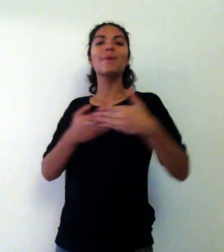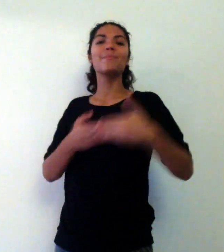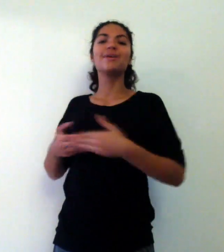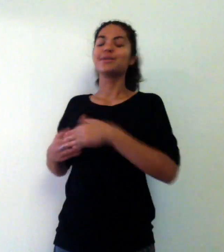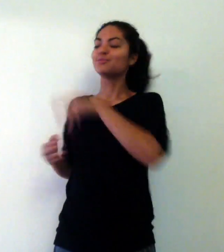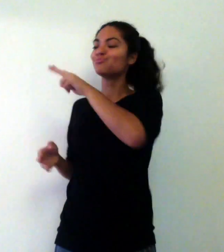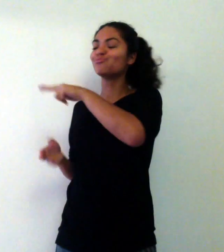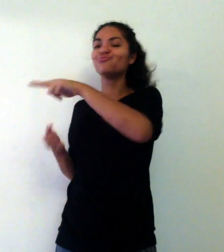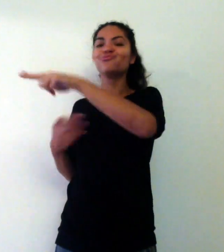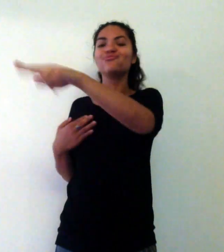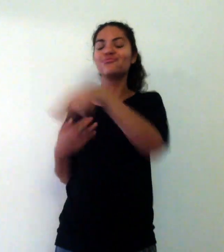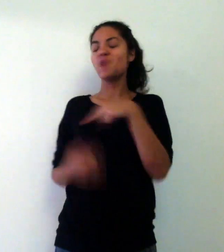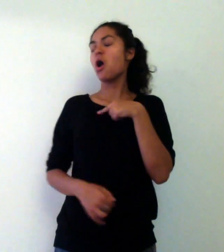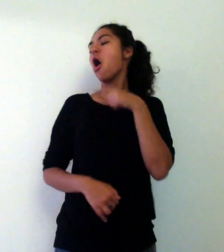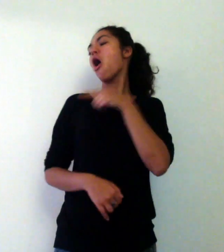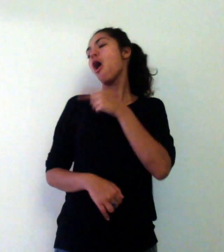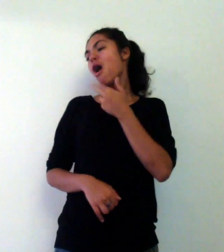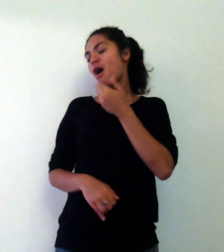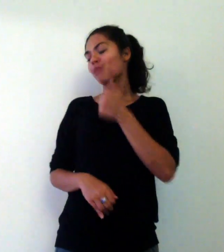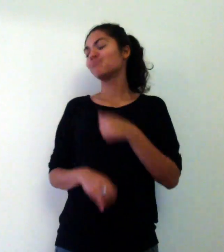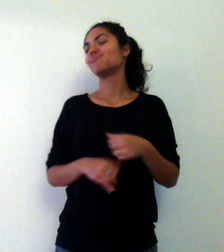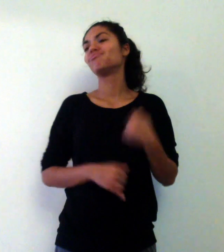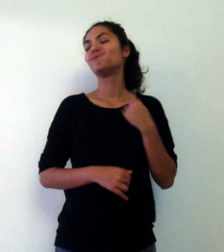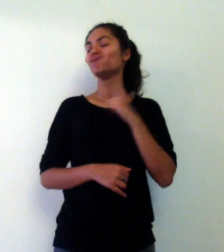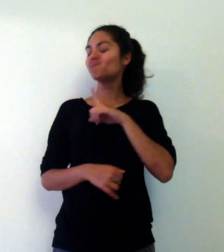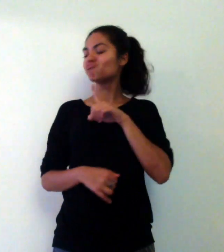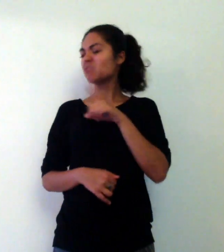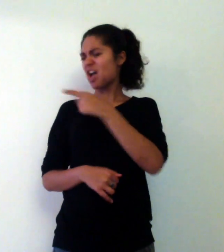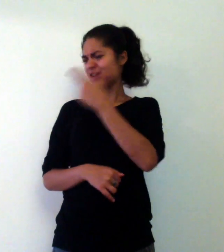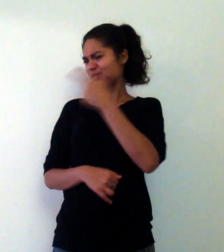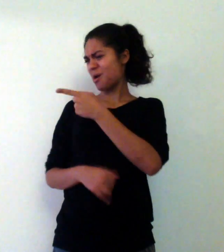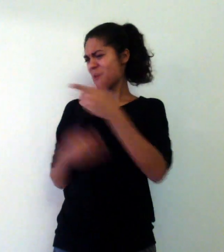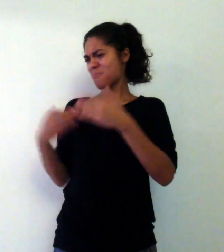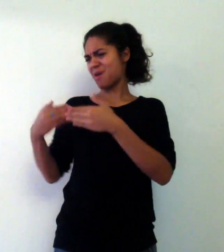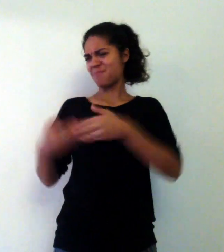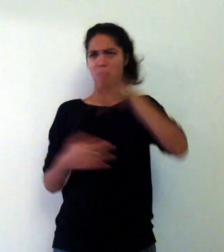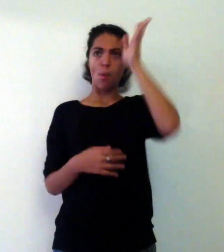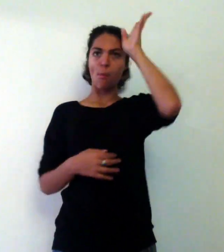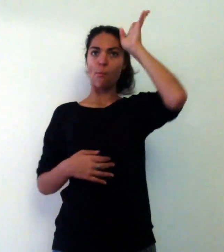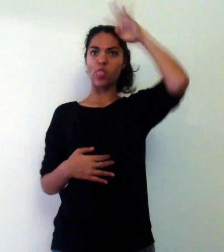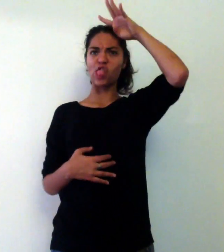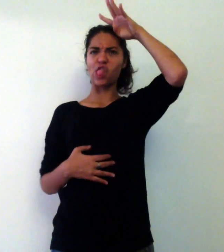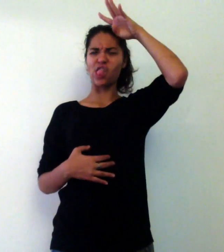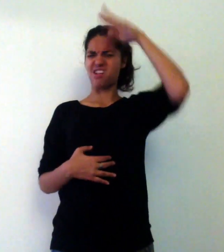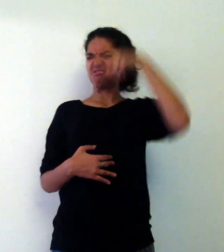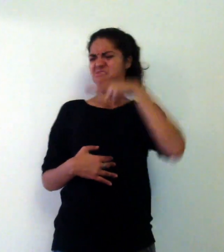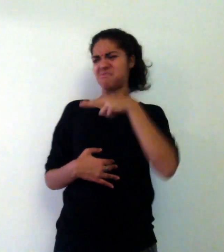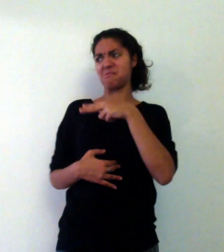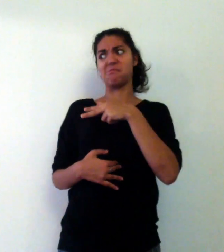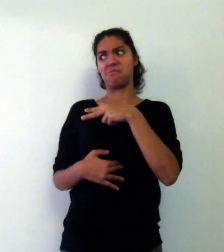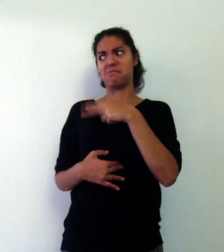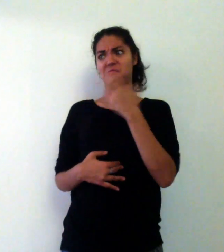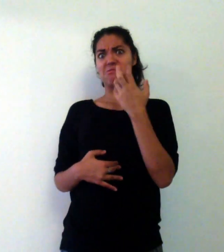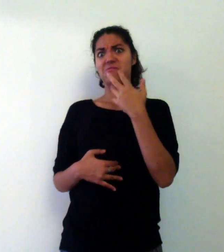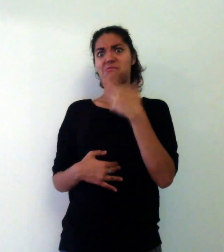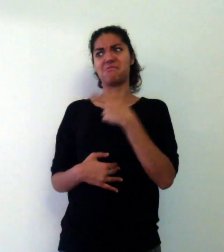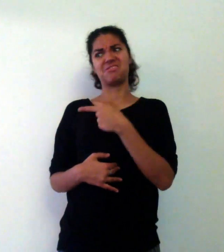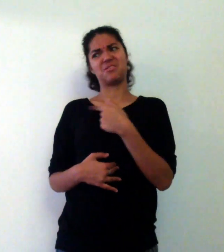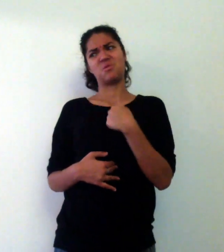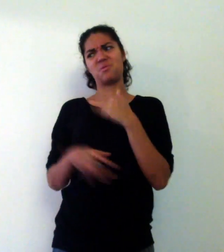baby right behind, next to the window. And her hair was at a 45-degree angle. And I felt sorry for that one. I said,